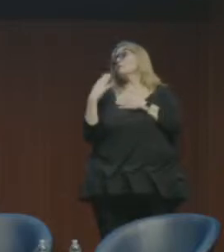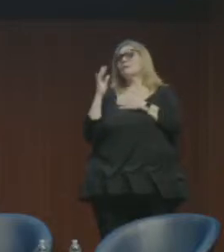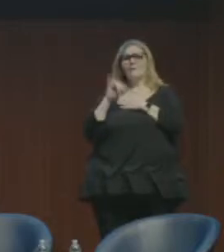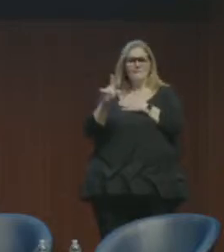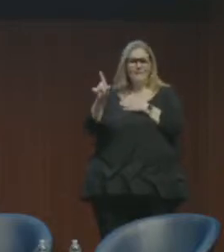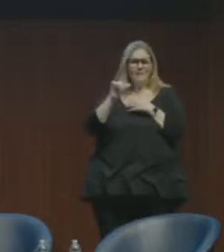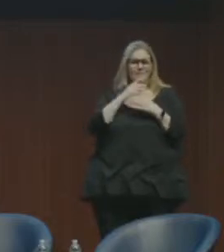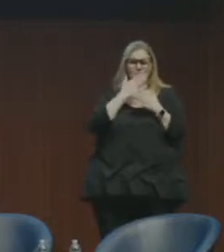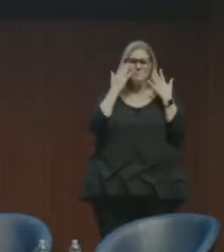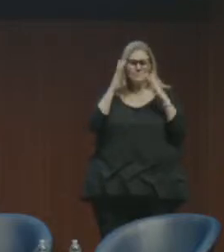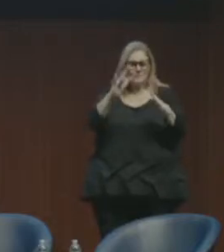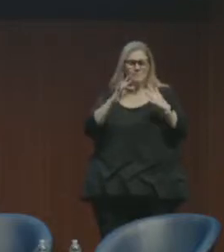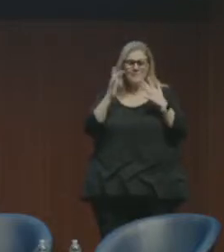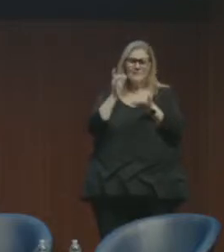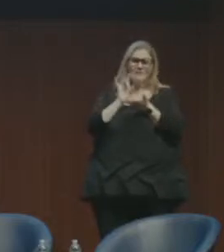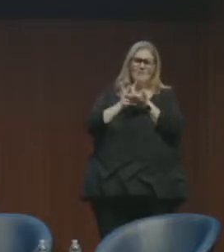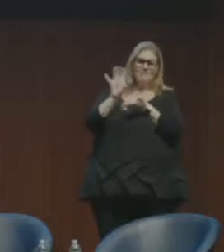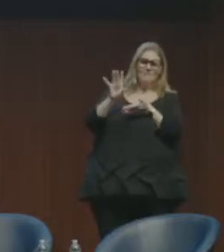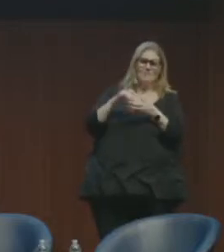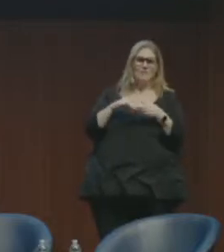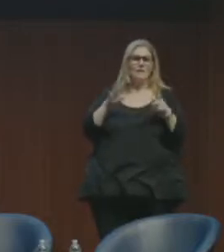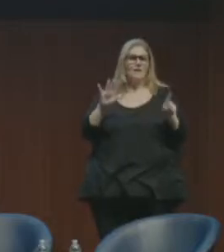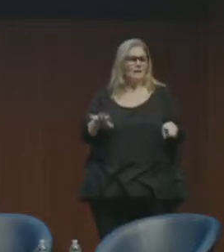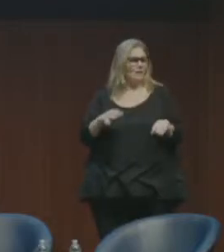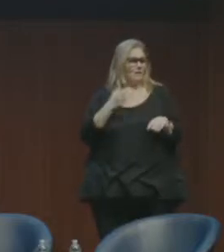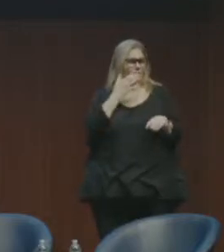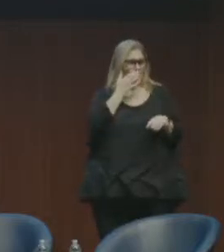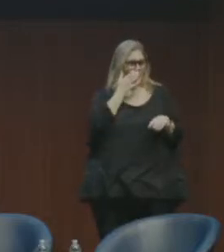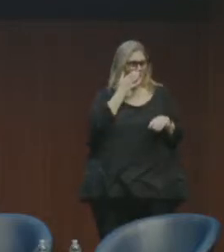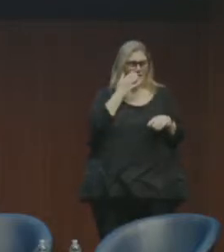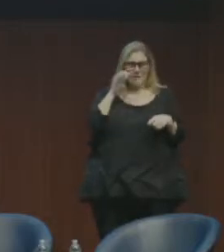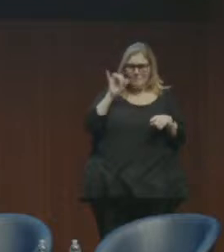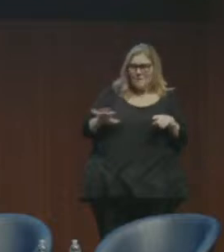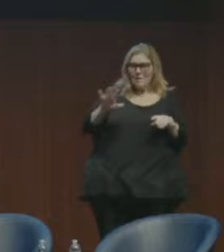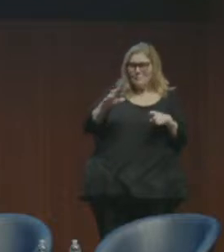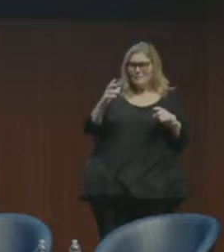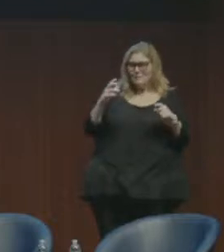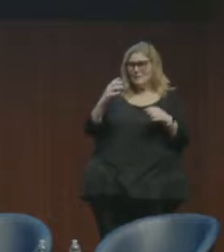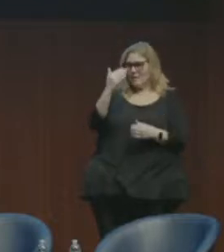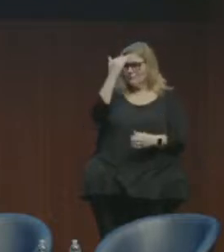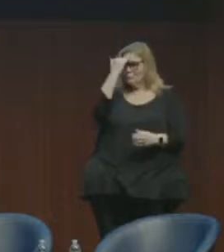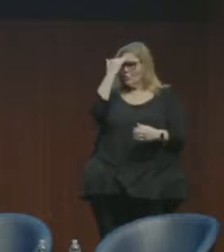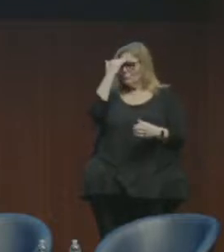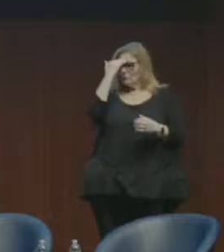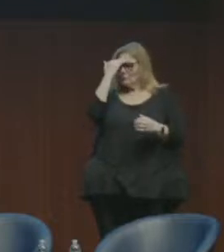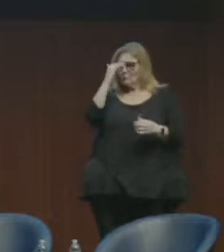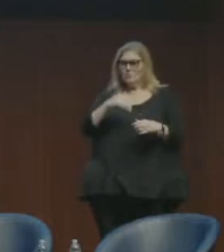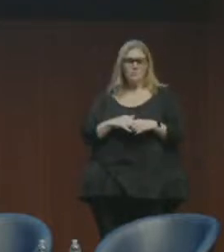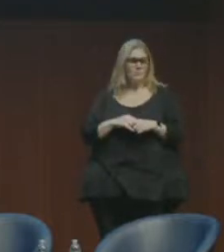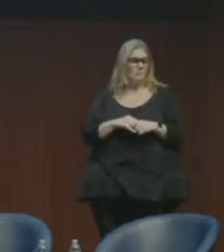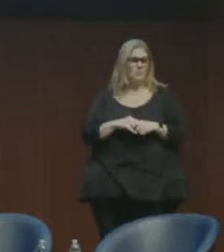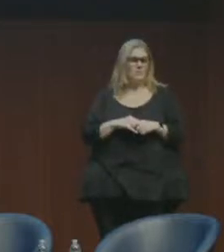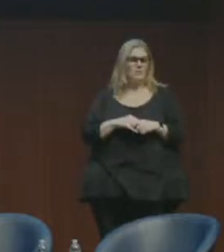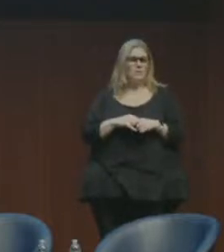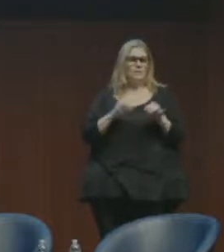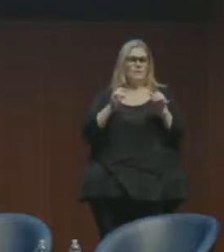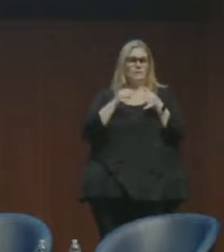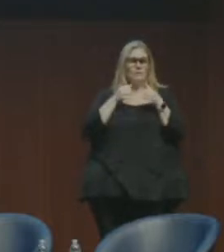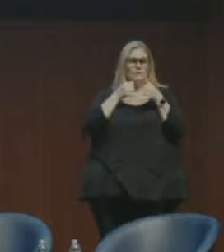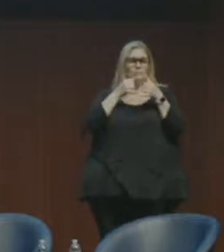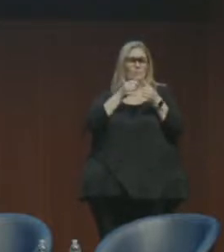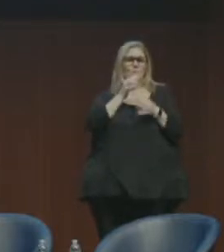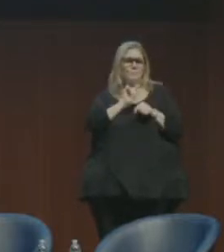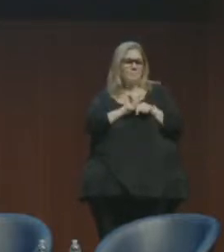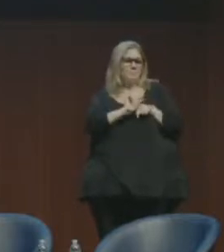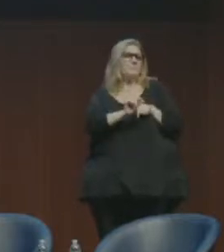without pity and rejects. Maggots bore holes in consciences, reward with mere